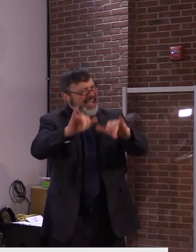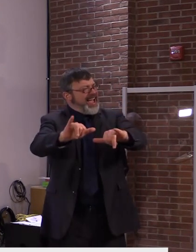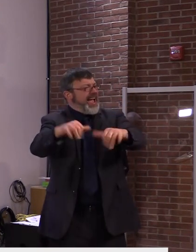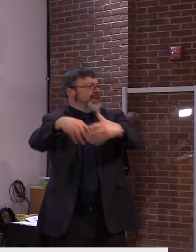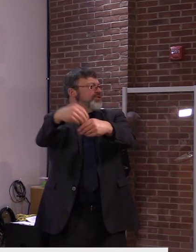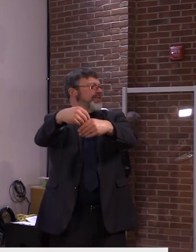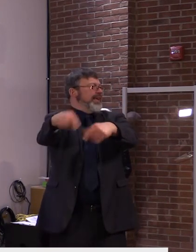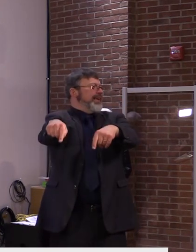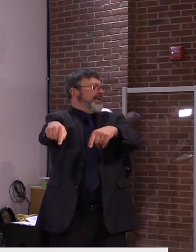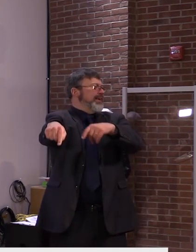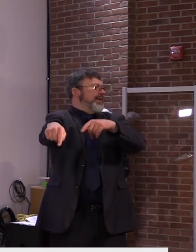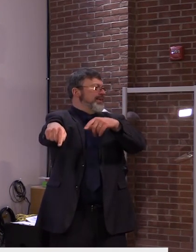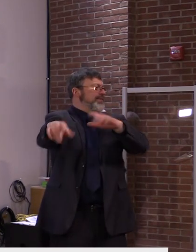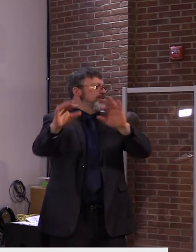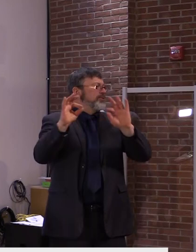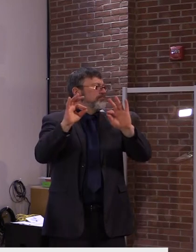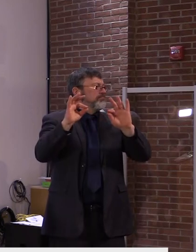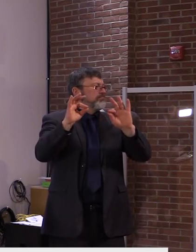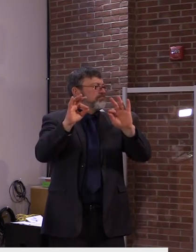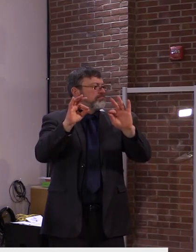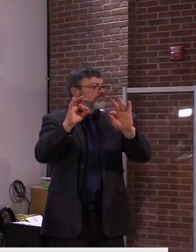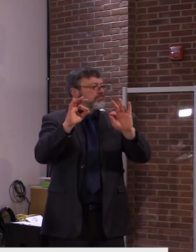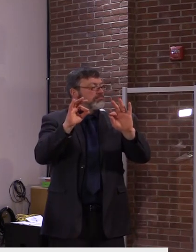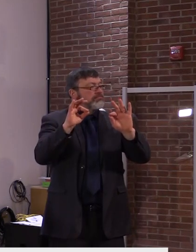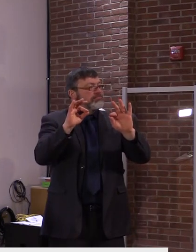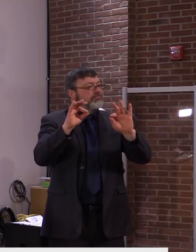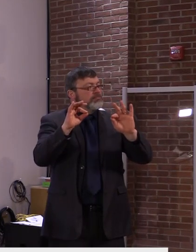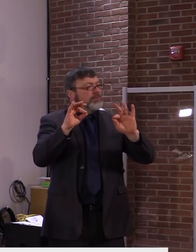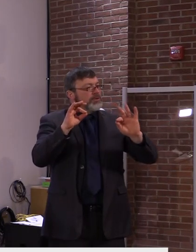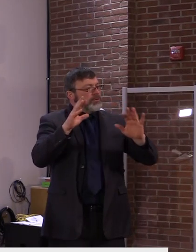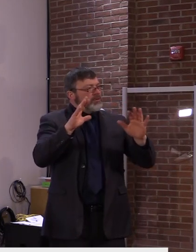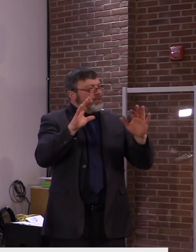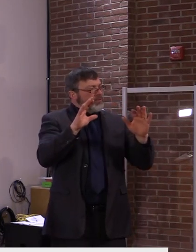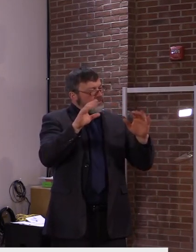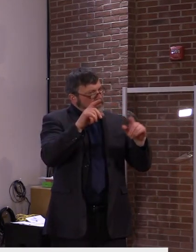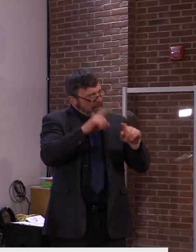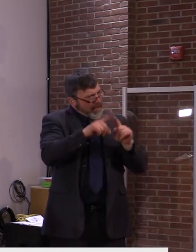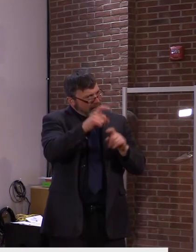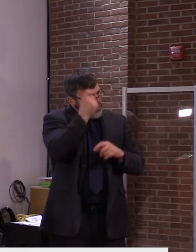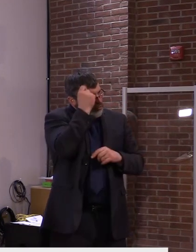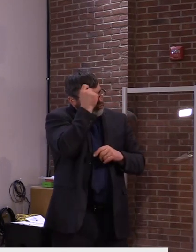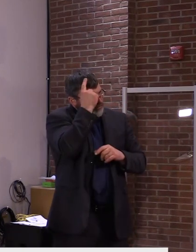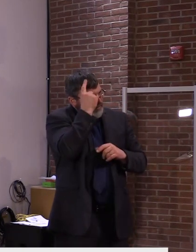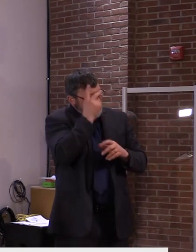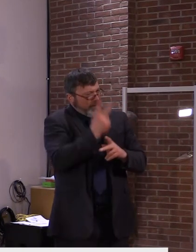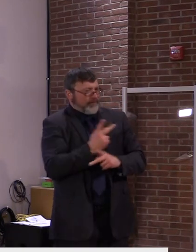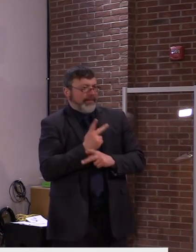for support when you need it. I'll turn it back to the governor now.